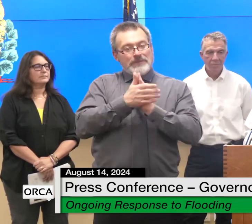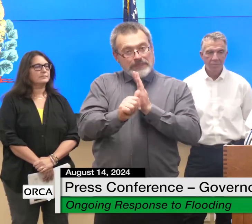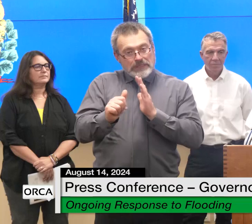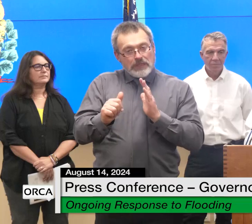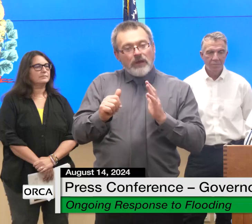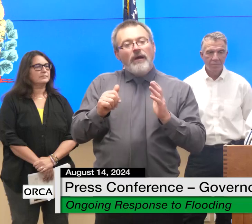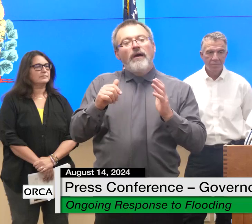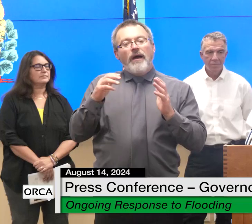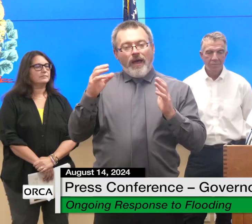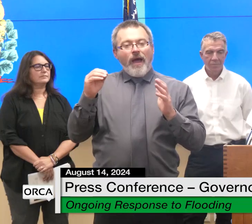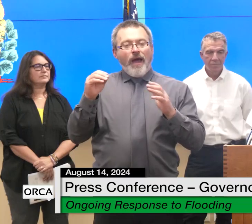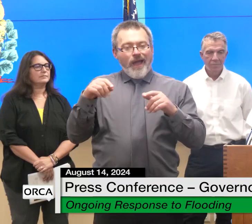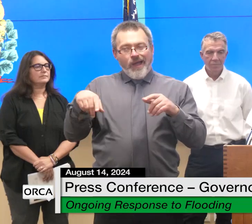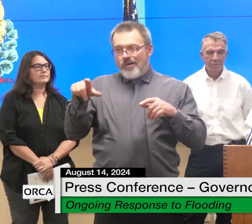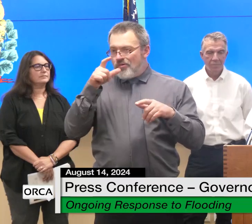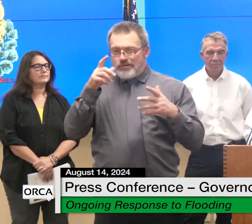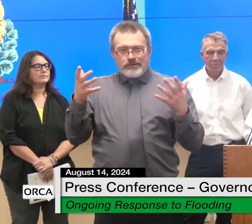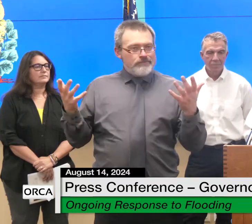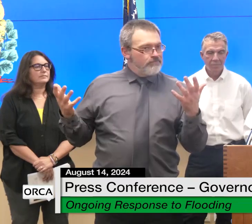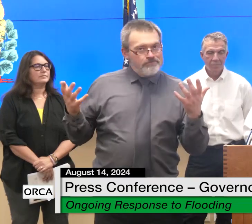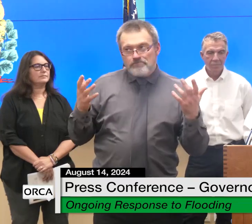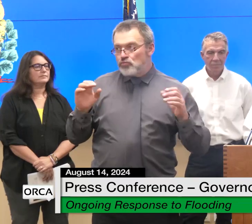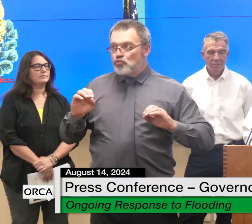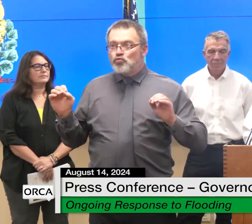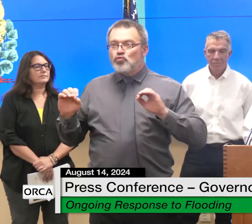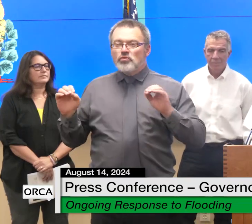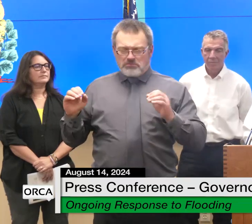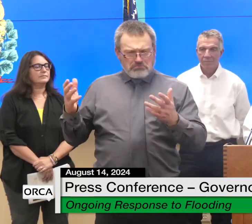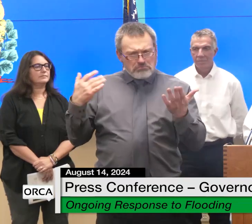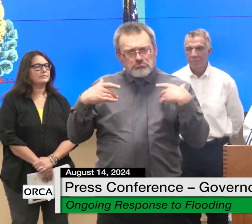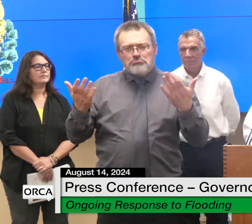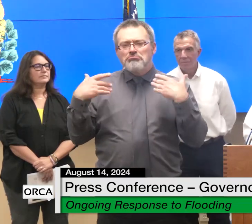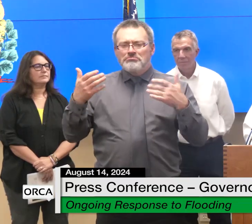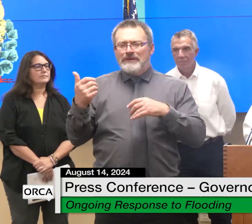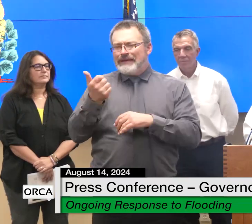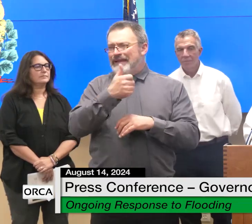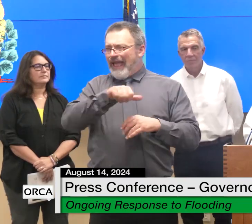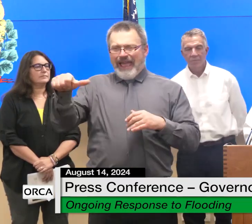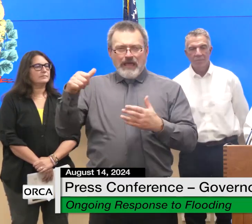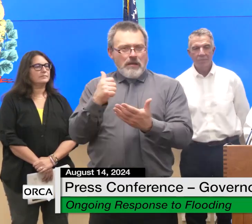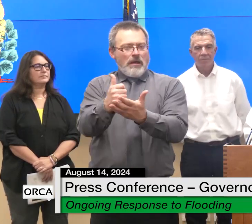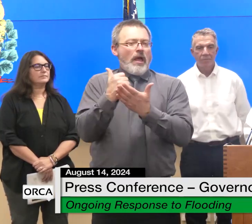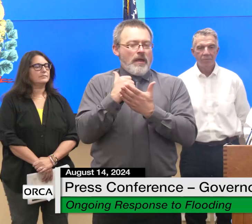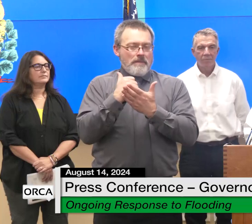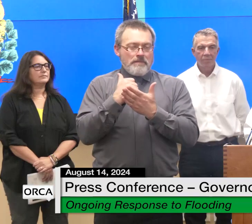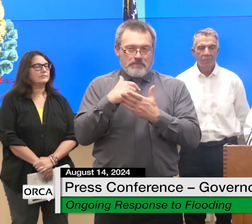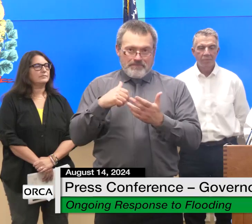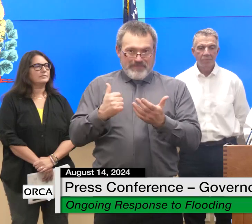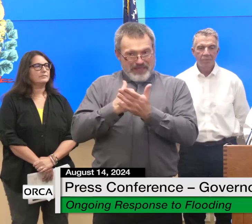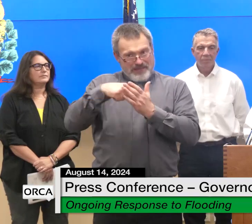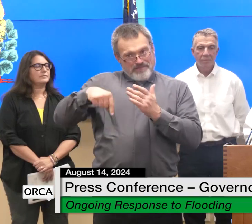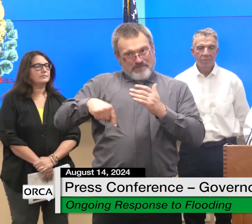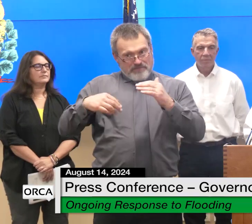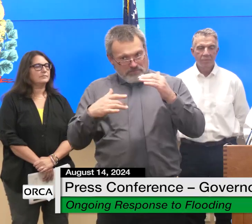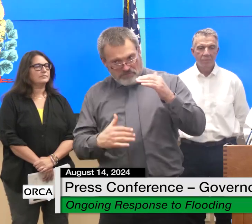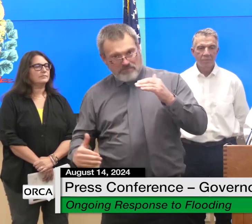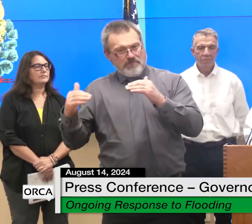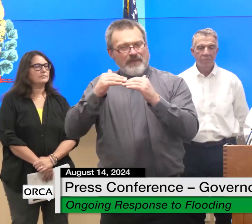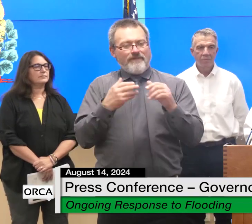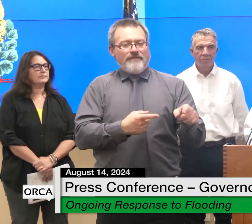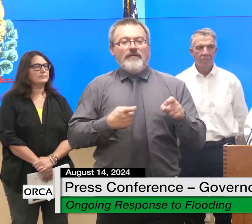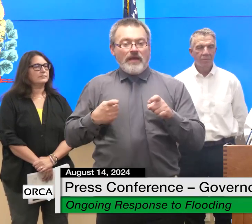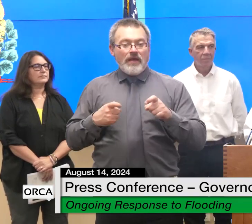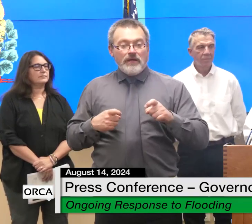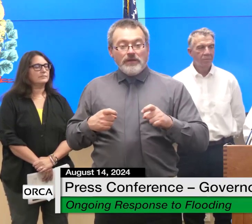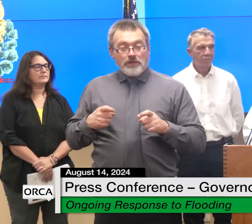spontaneous volunteers will help communities recover more quickly. I'm asking if you have the opportunity to volunteer,